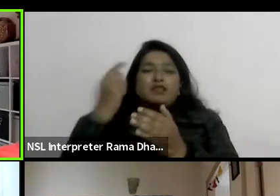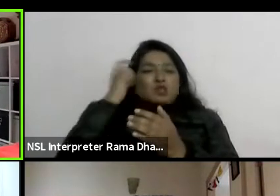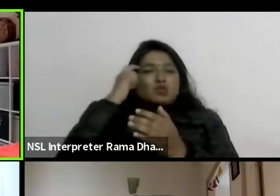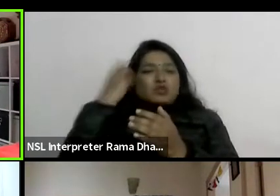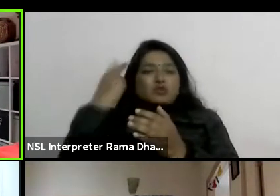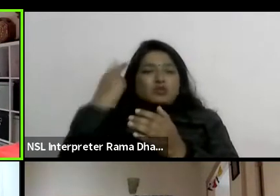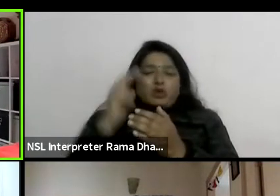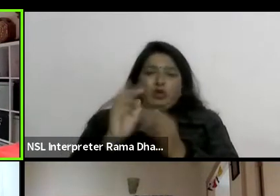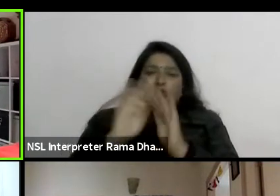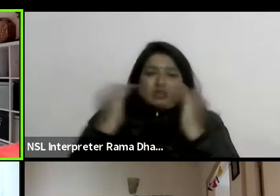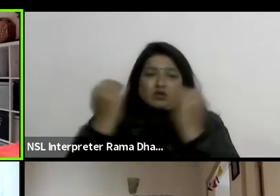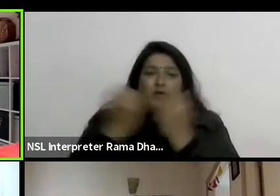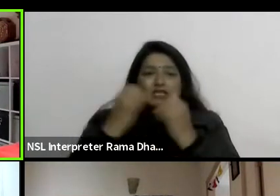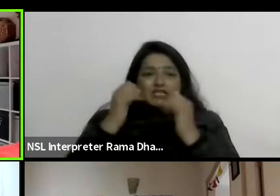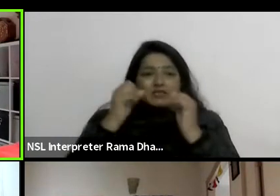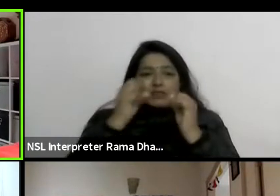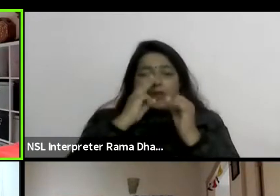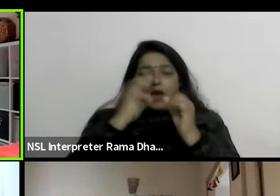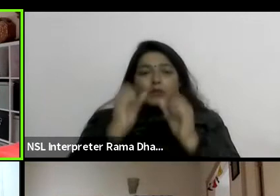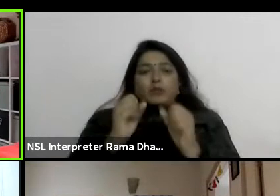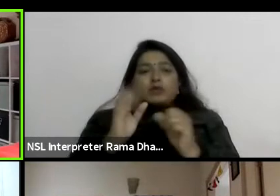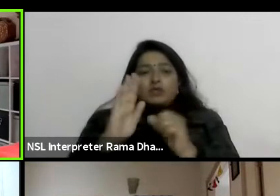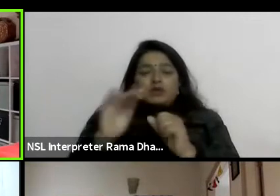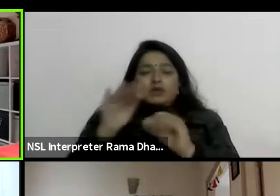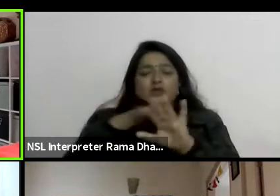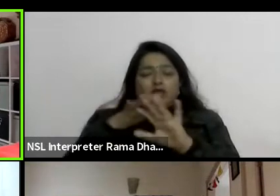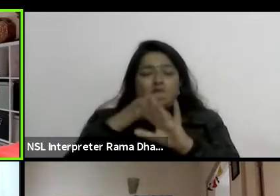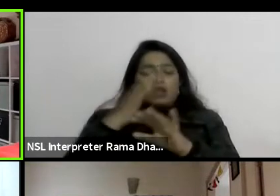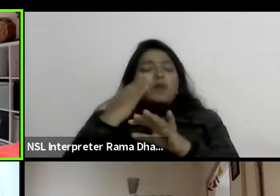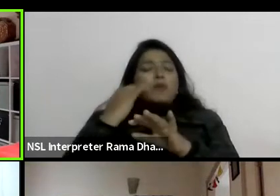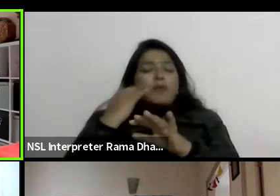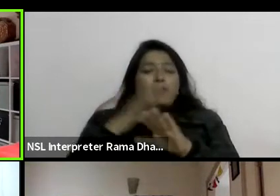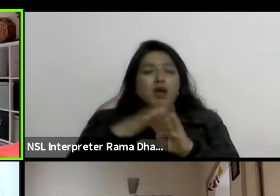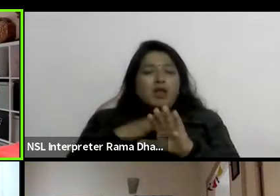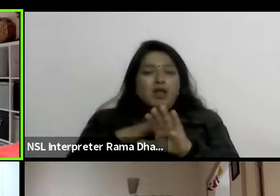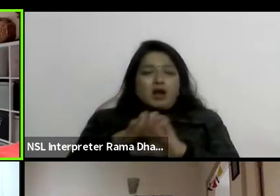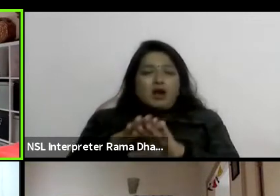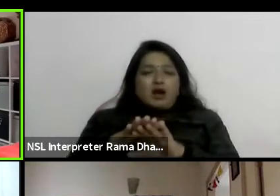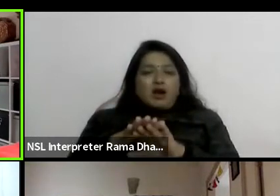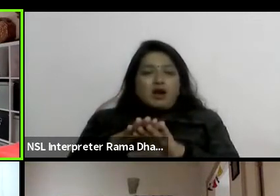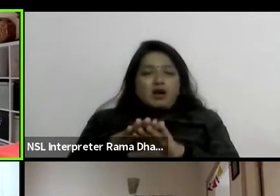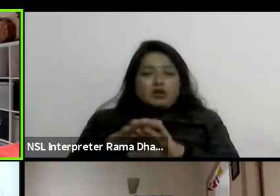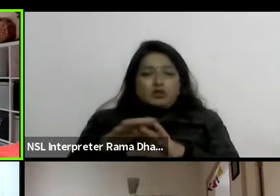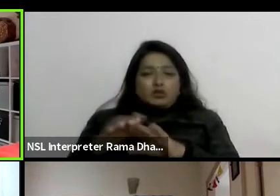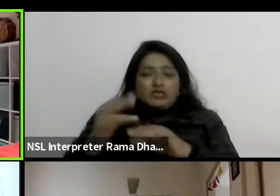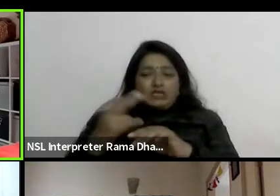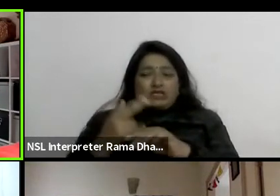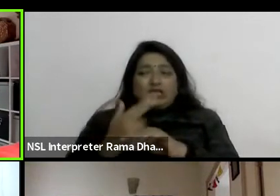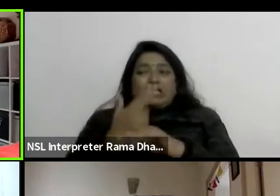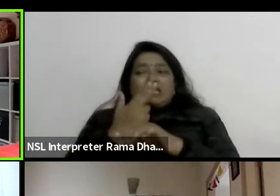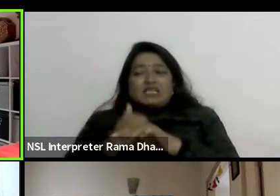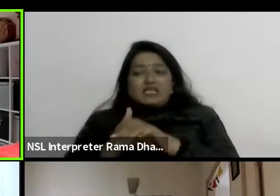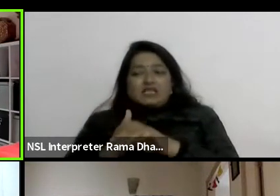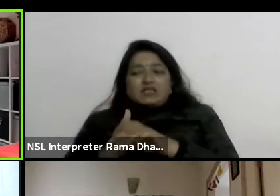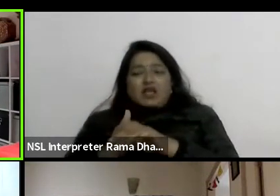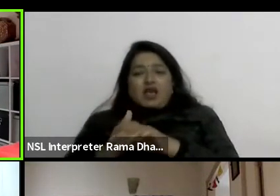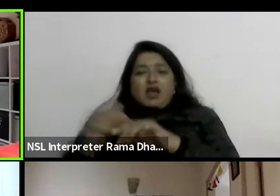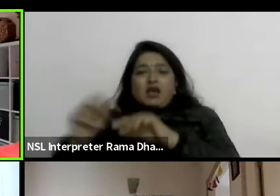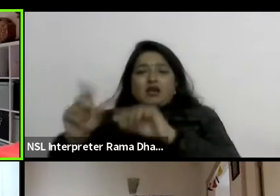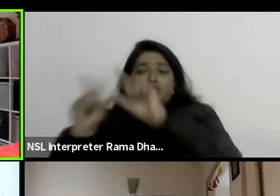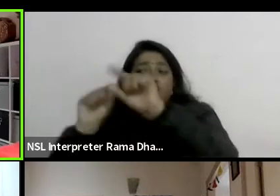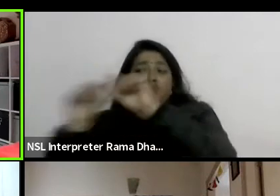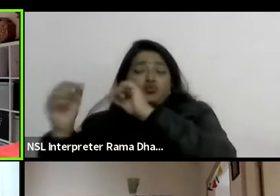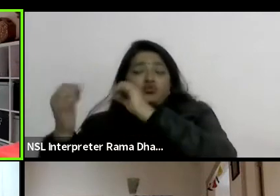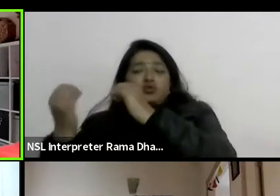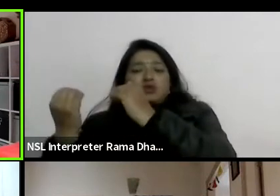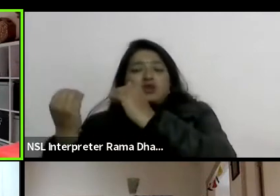but this is one of the ways that many women choose to make a living. I read the question about those